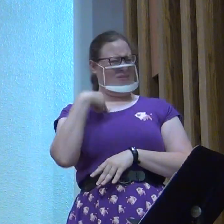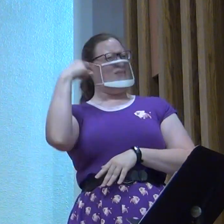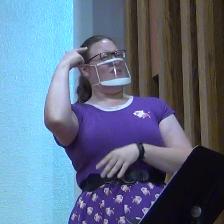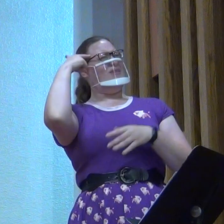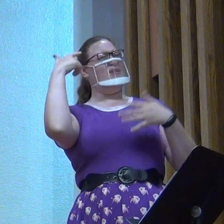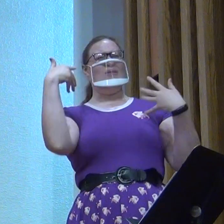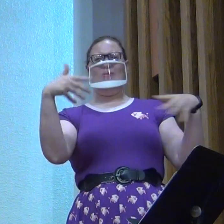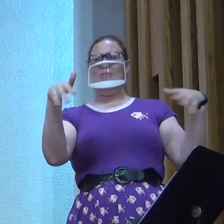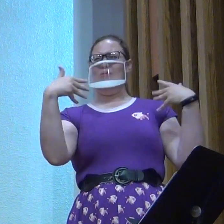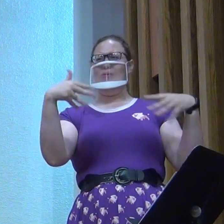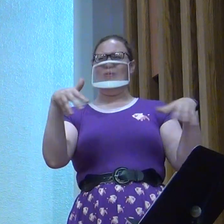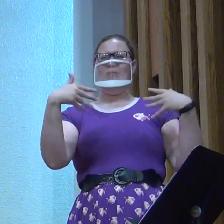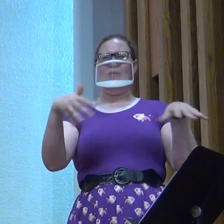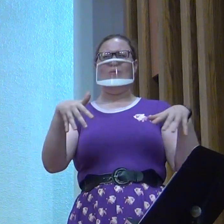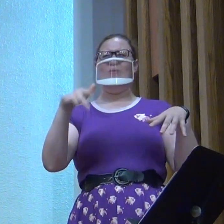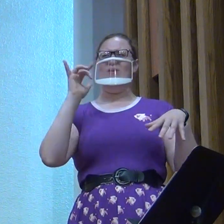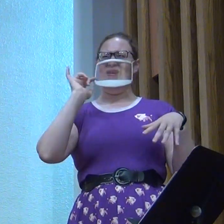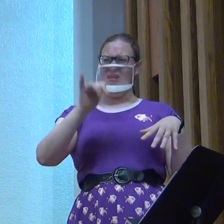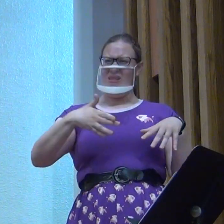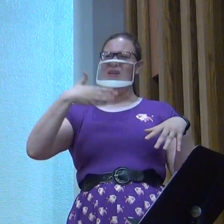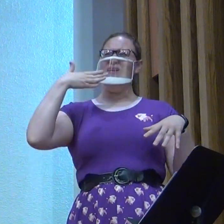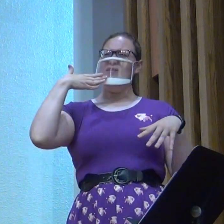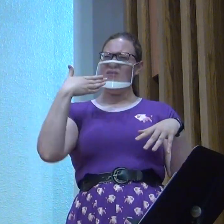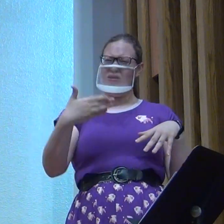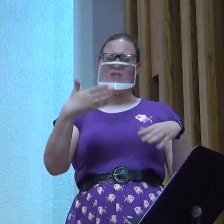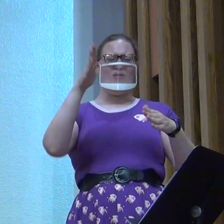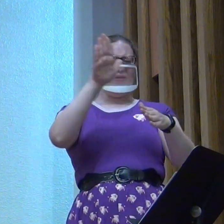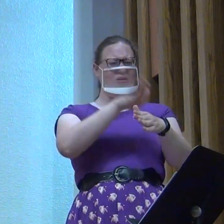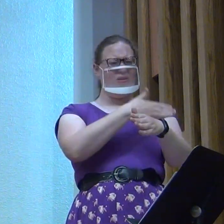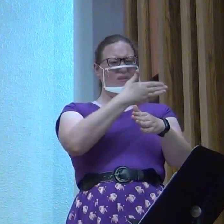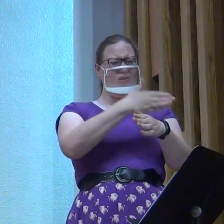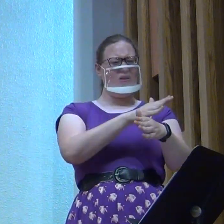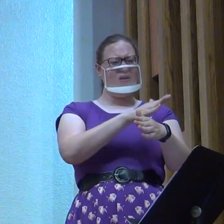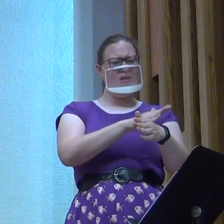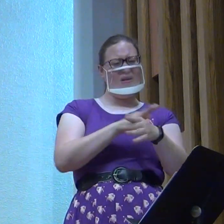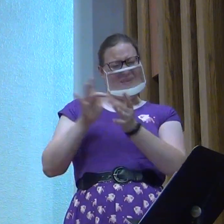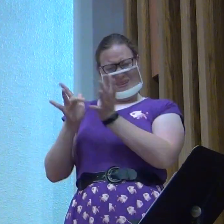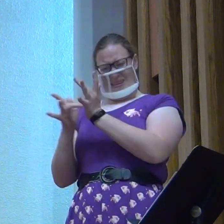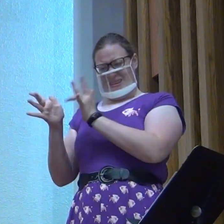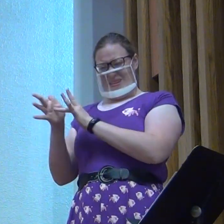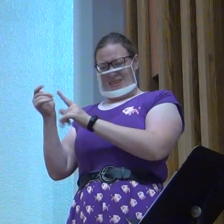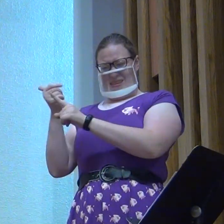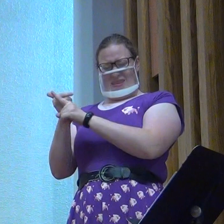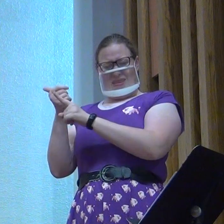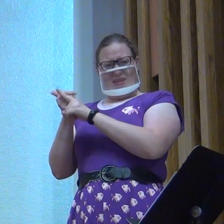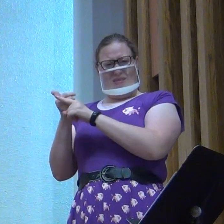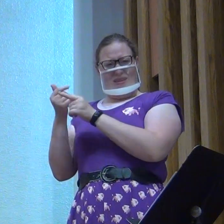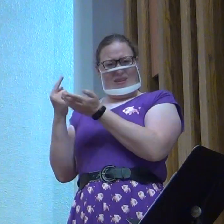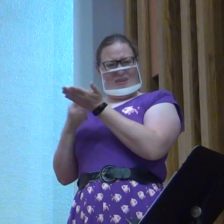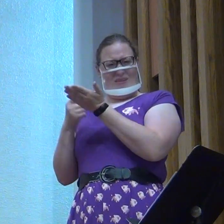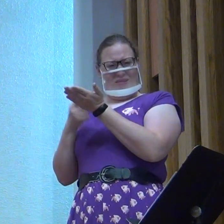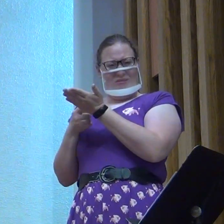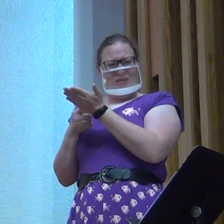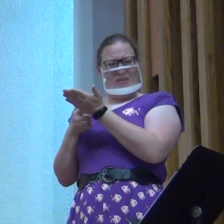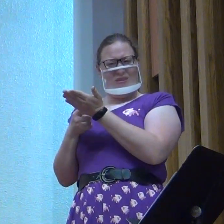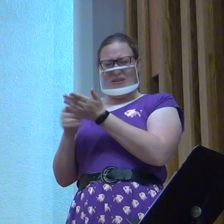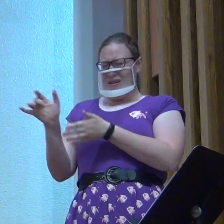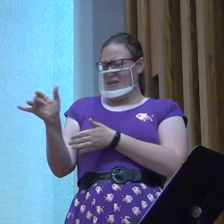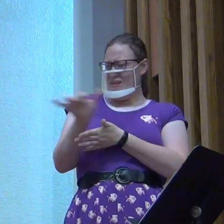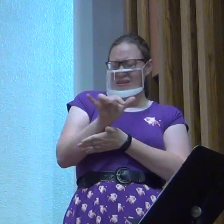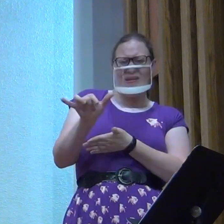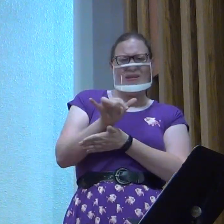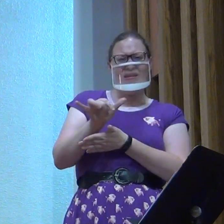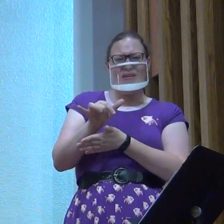wow, that's a pretty good illustration of what Jesus is saying here in Luke chapter